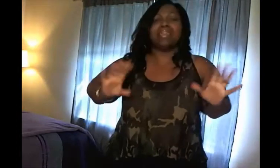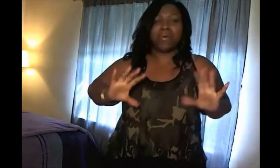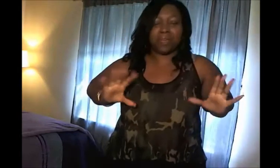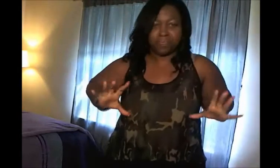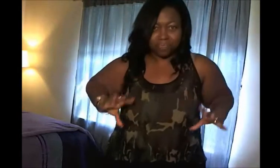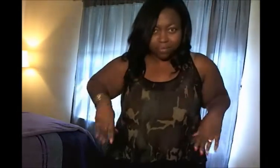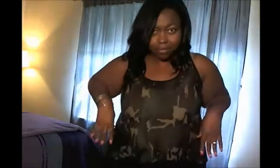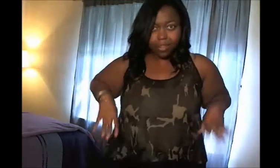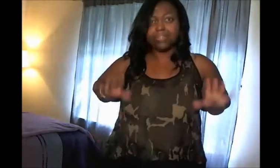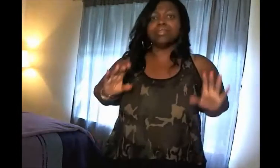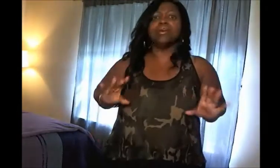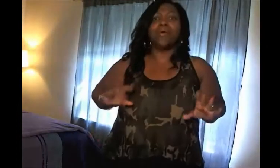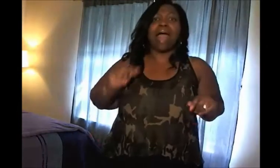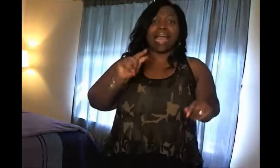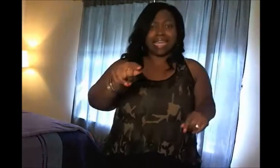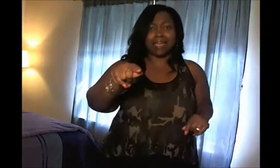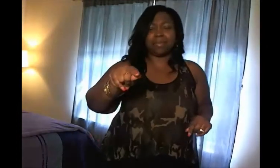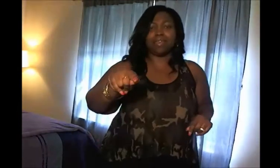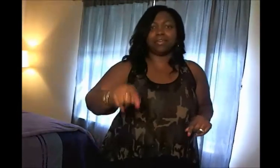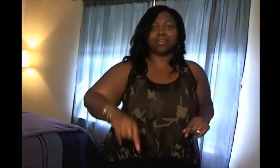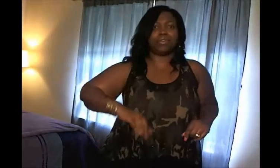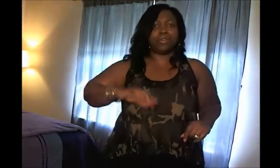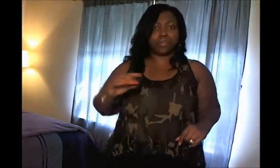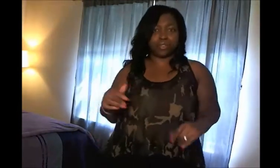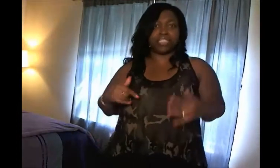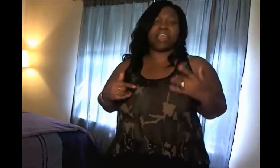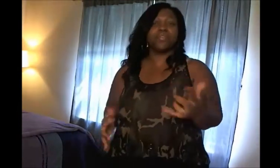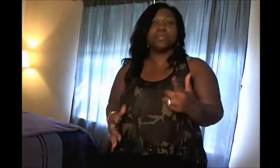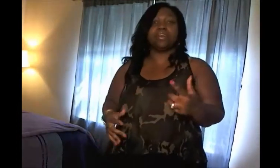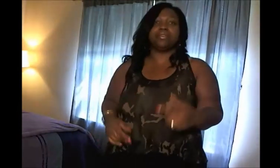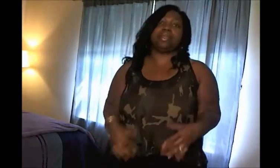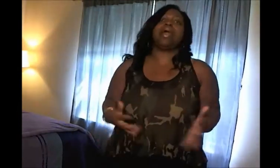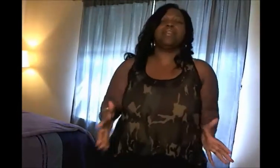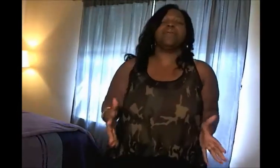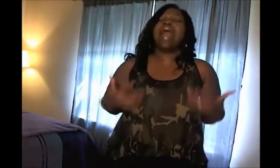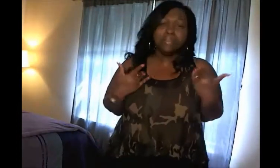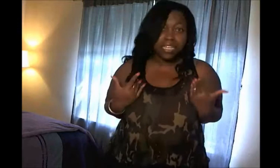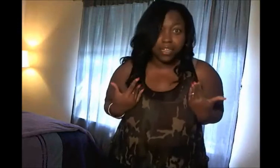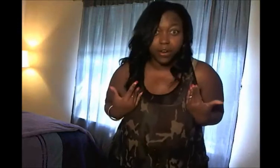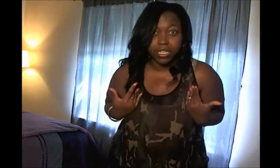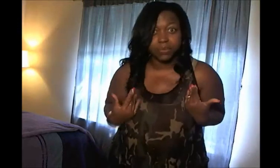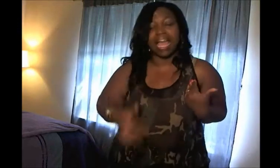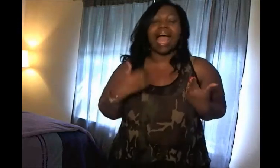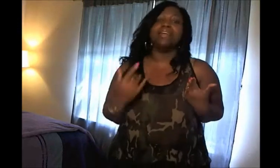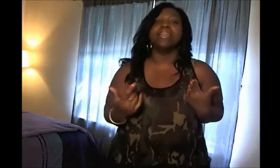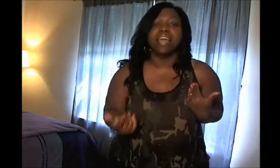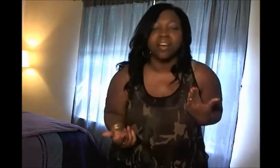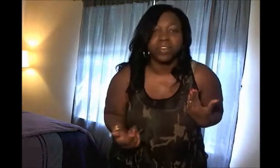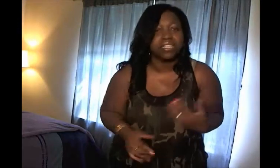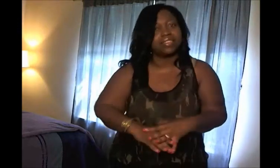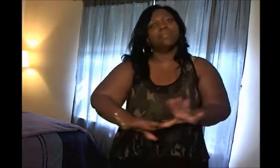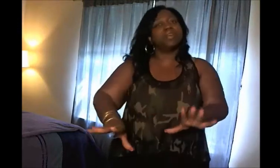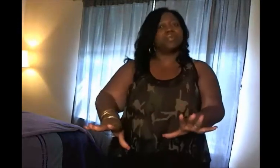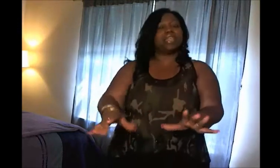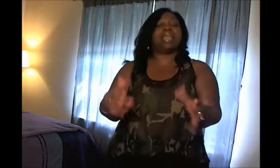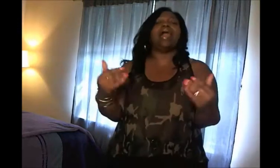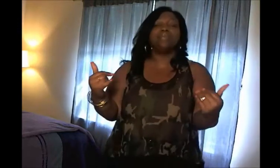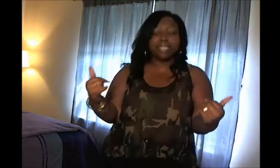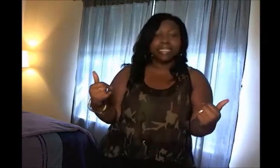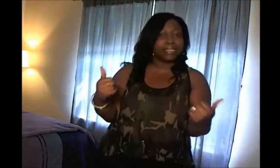Anyway, so I came here to encourage everyone else. I know, I don't need encouragement. I don't need confidence. I'm good with that. I'm good,